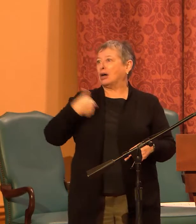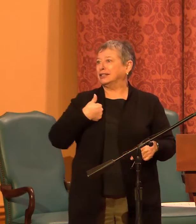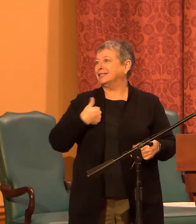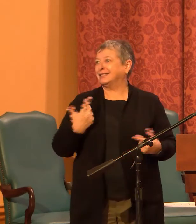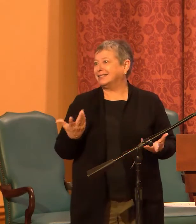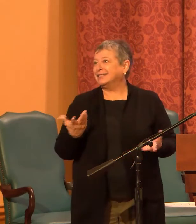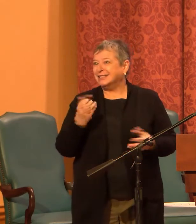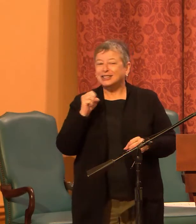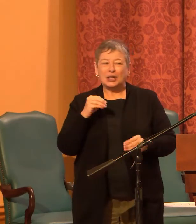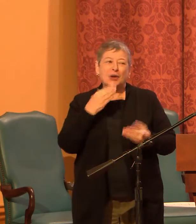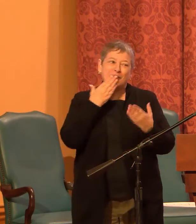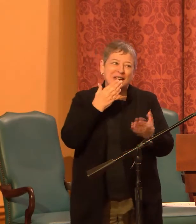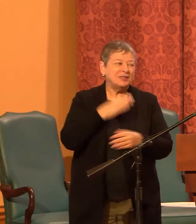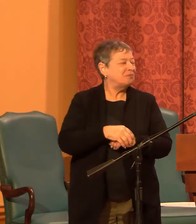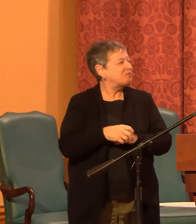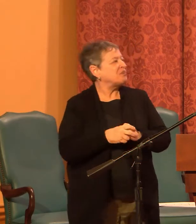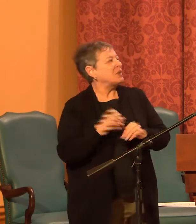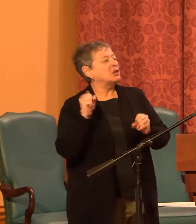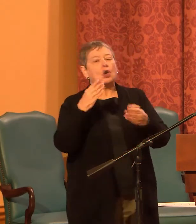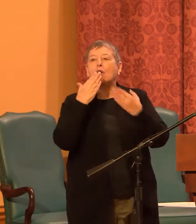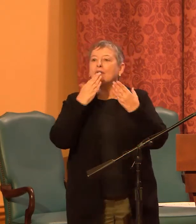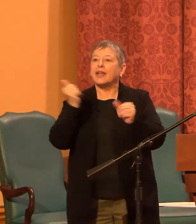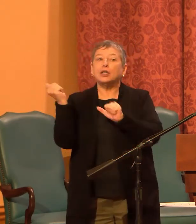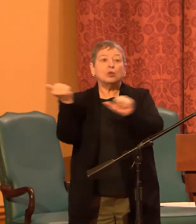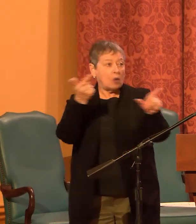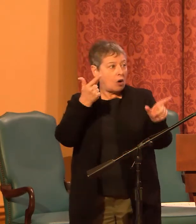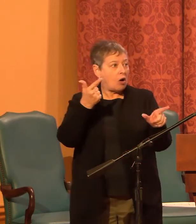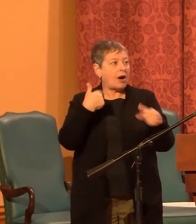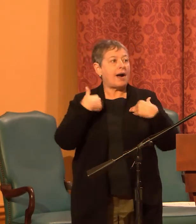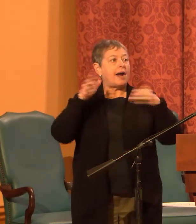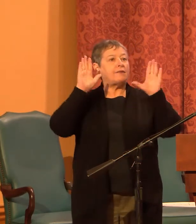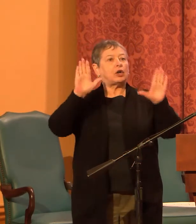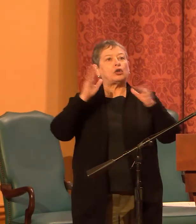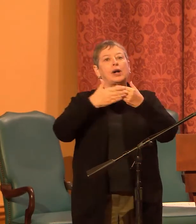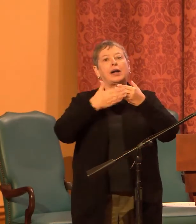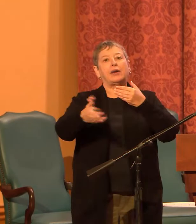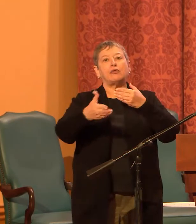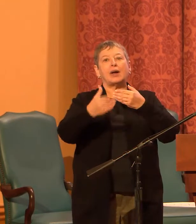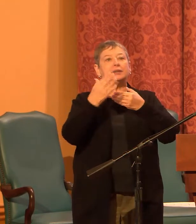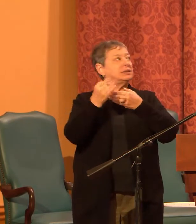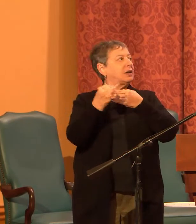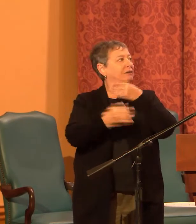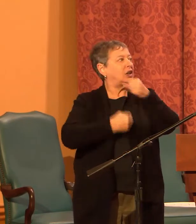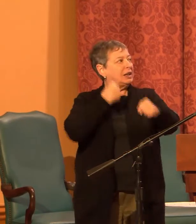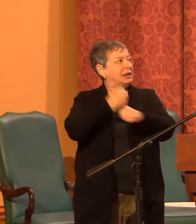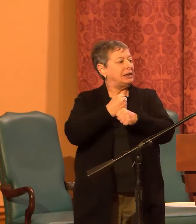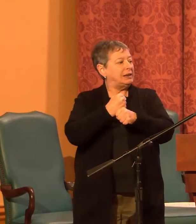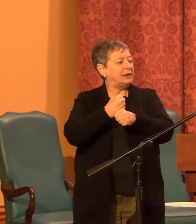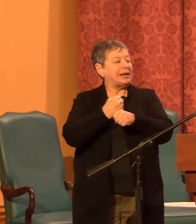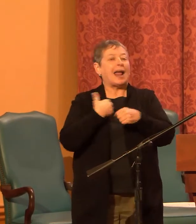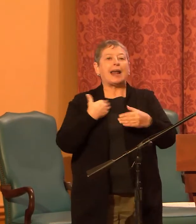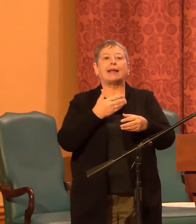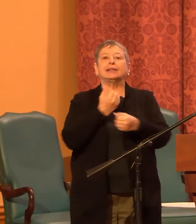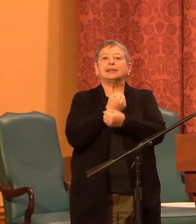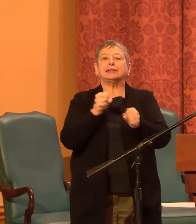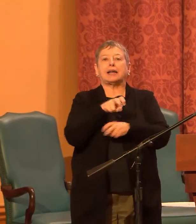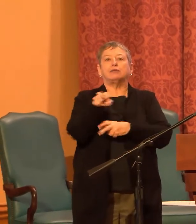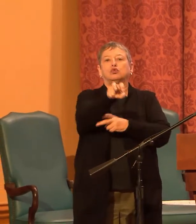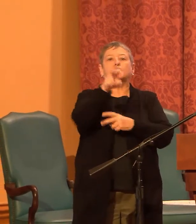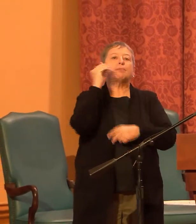Huh? So thank you guys. Have a great rest of the year and a safe trip home.